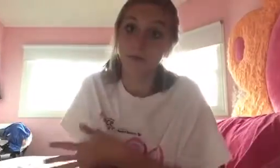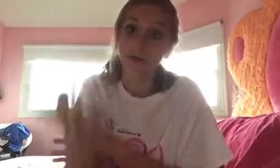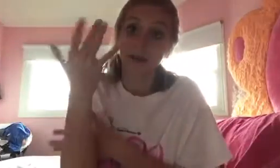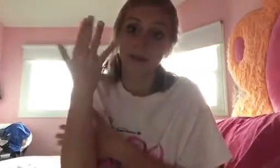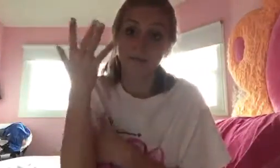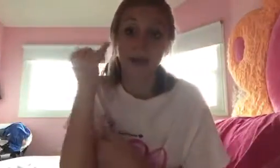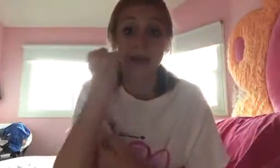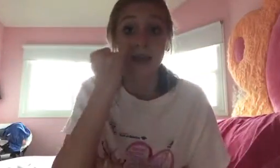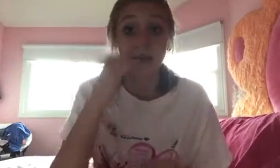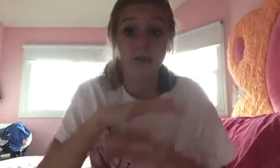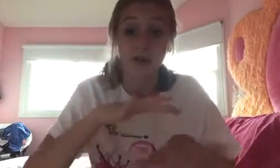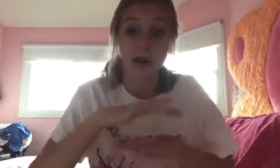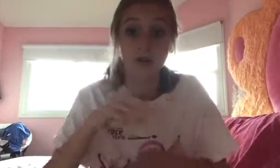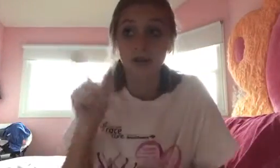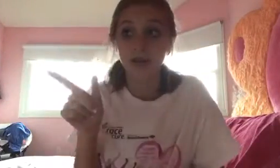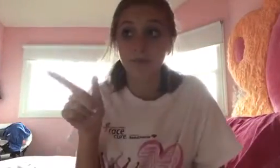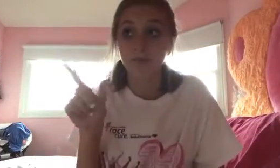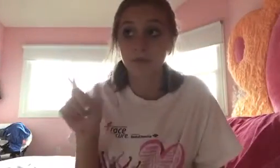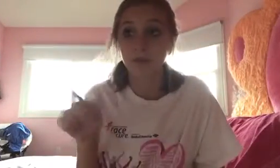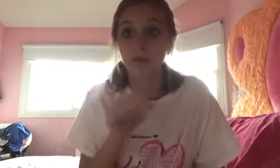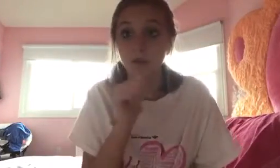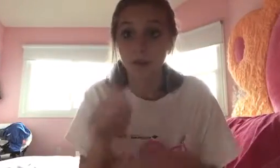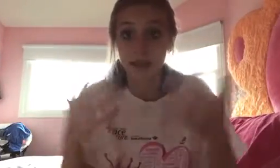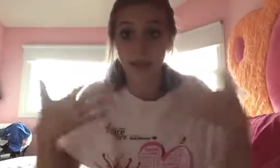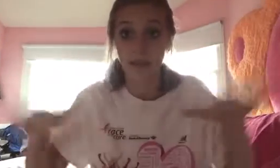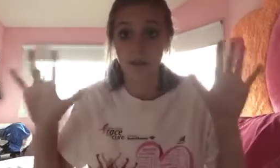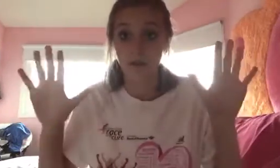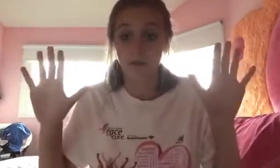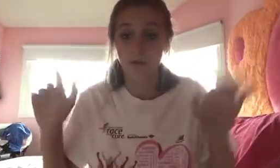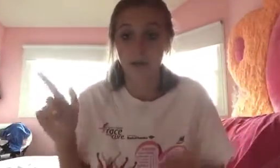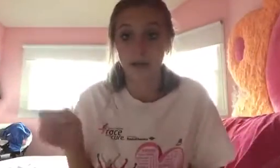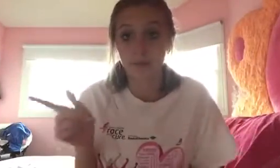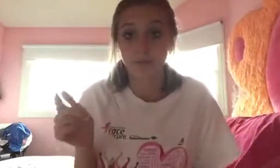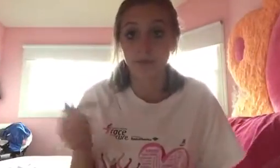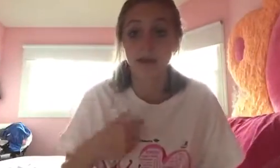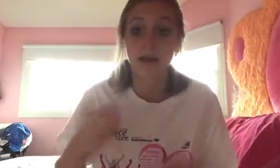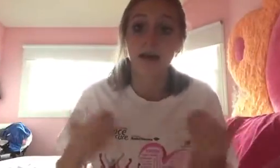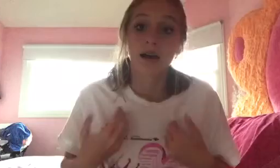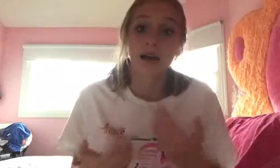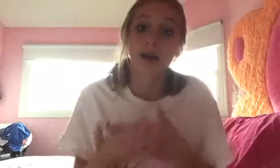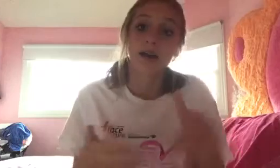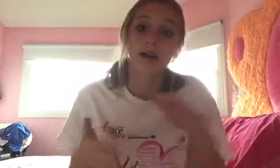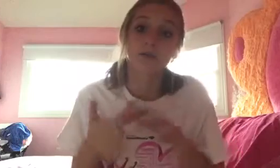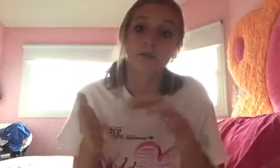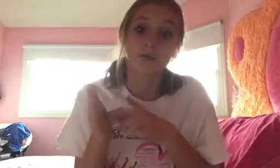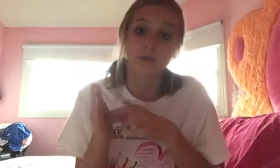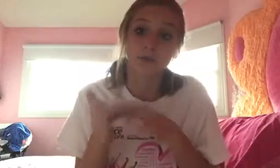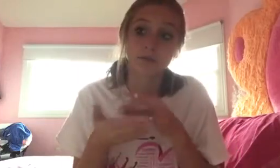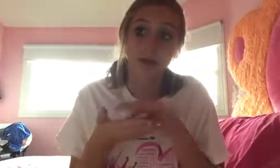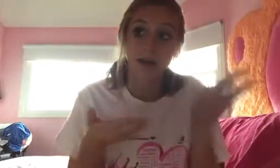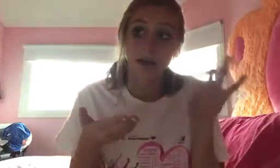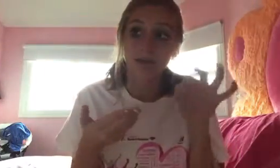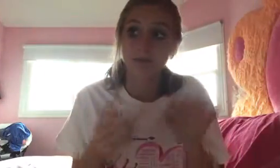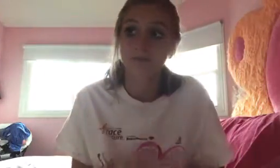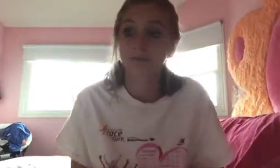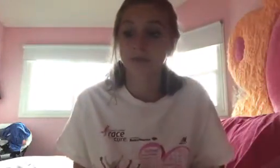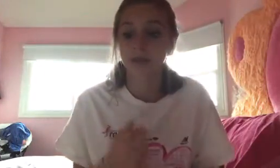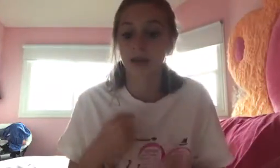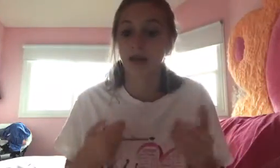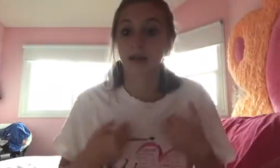morning. And if you're under him, you ain't getting over him. I got new rules. I count him. I got